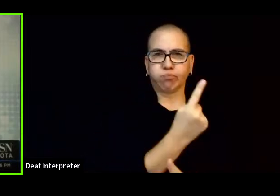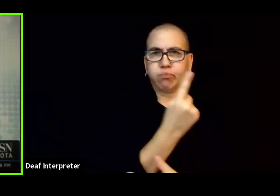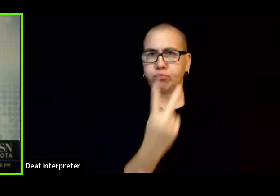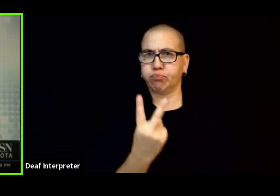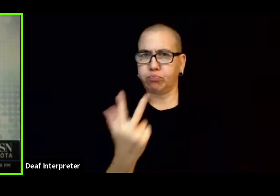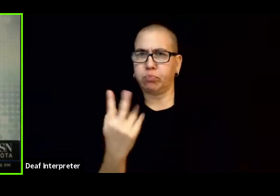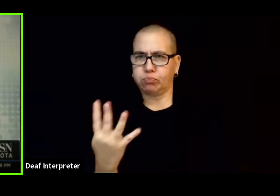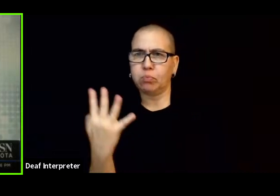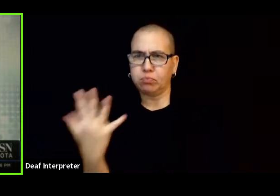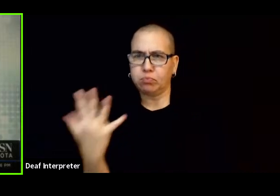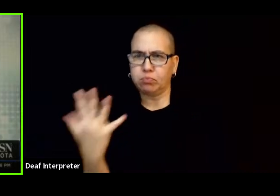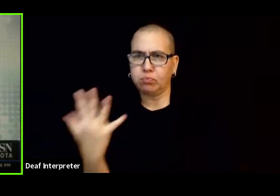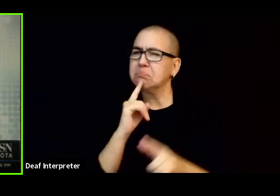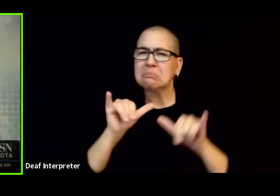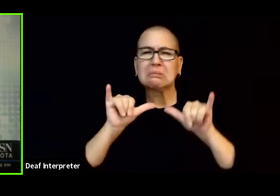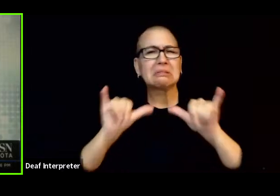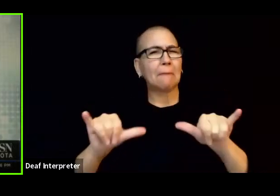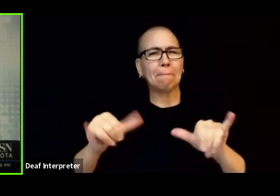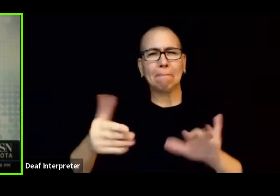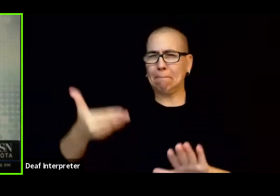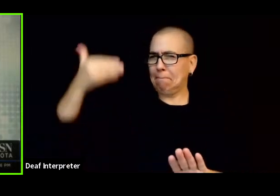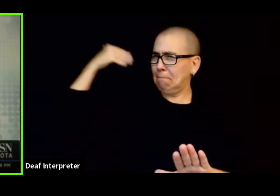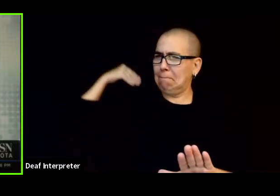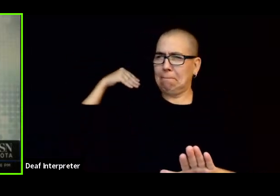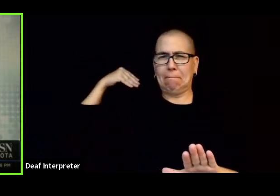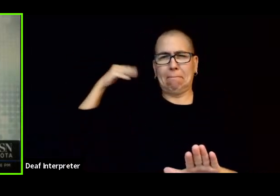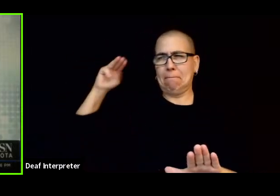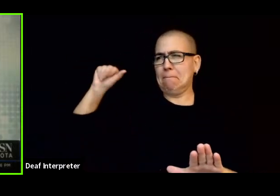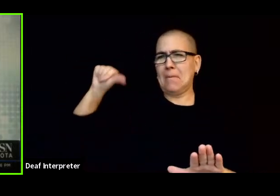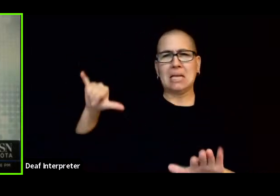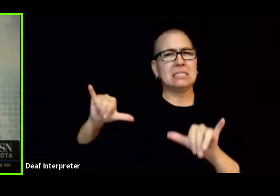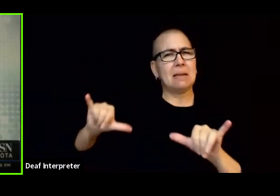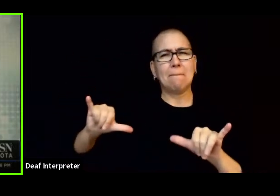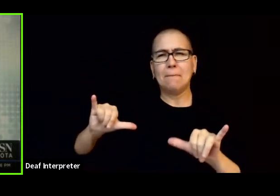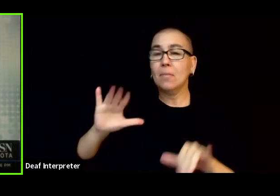again, more details can be found on the MDH website at